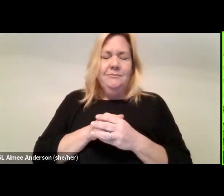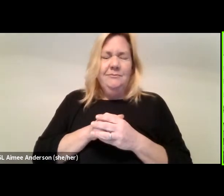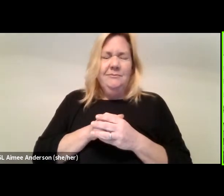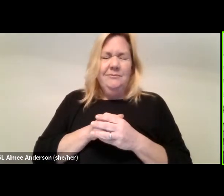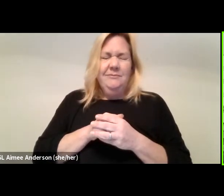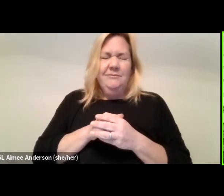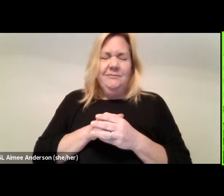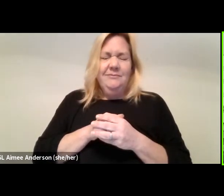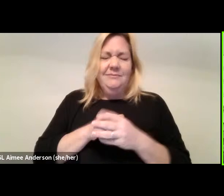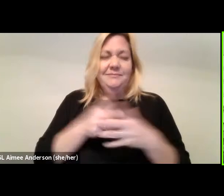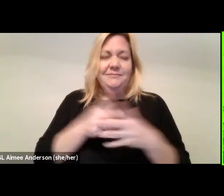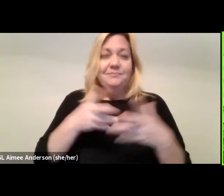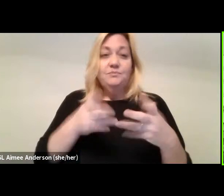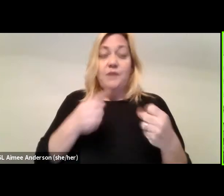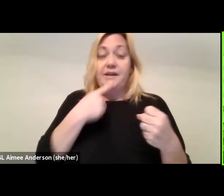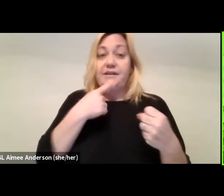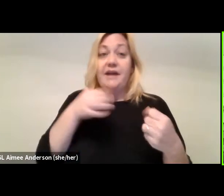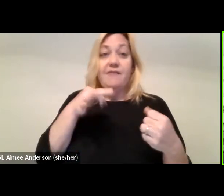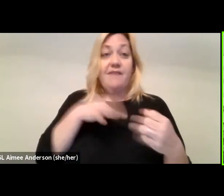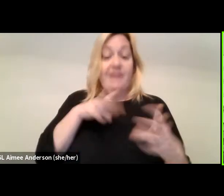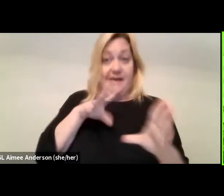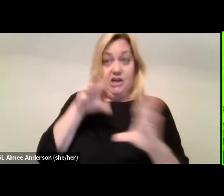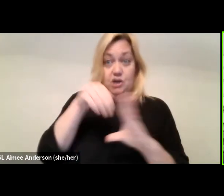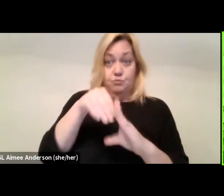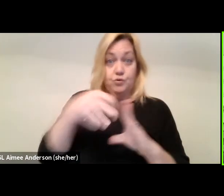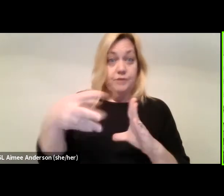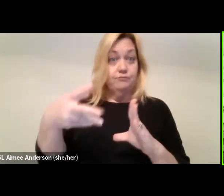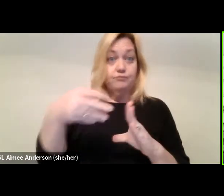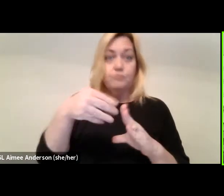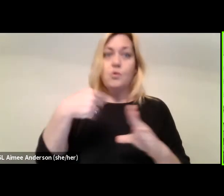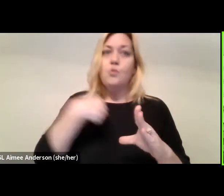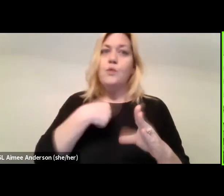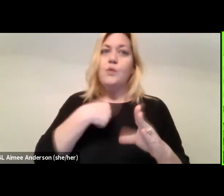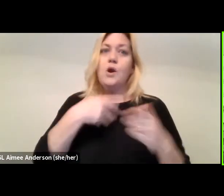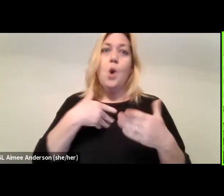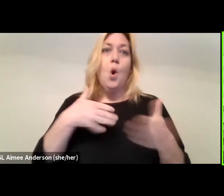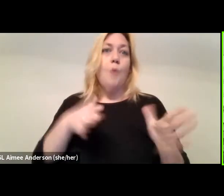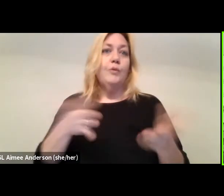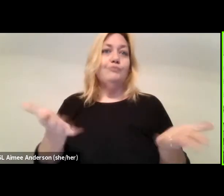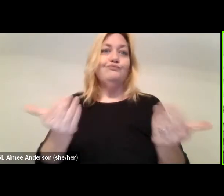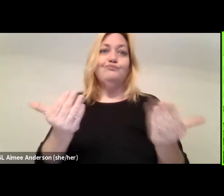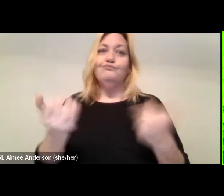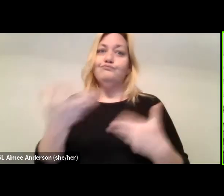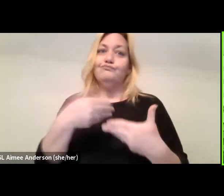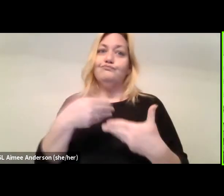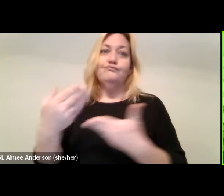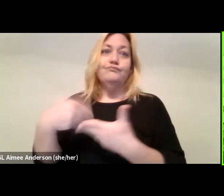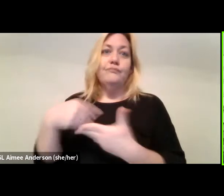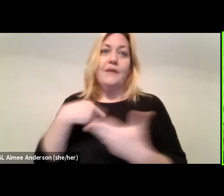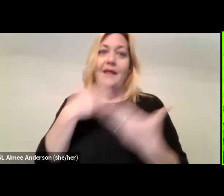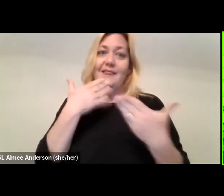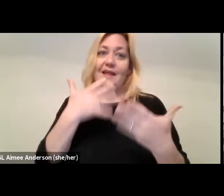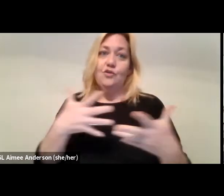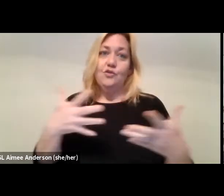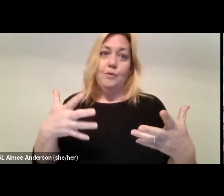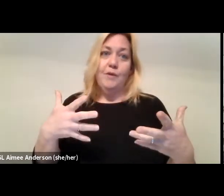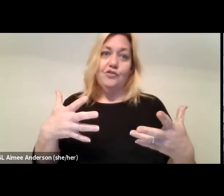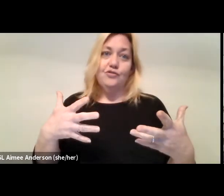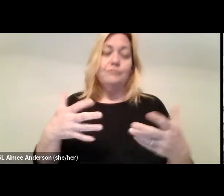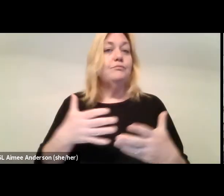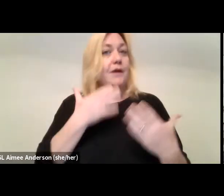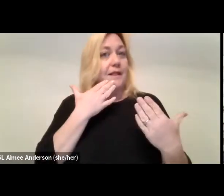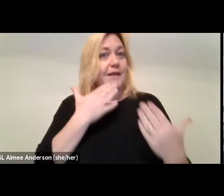anybody continues to have any input, we're definitely open to that, and please continue to do so. Thank you so much. Thank